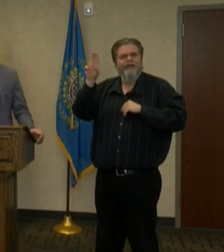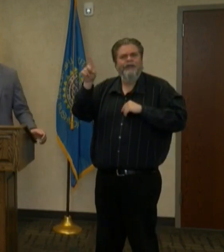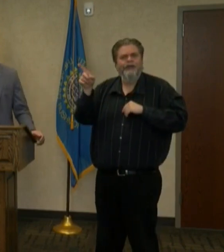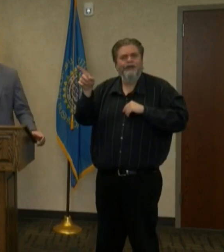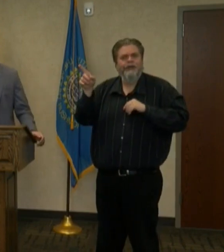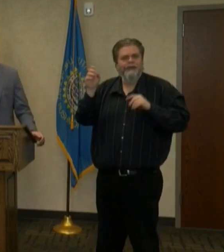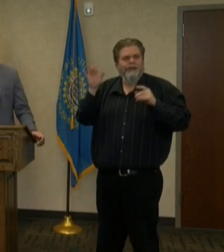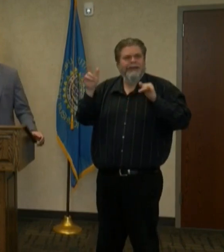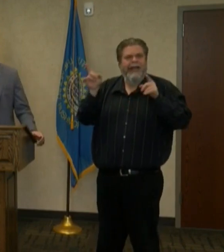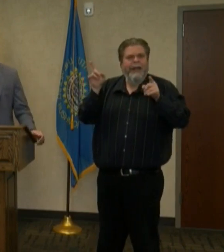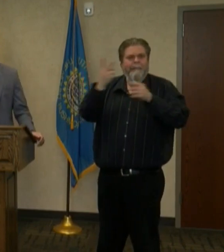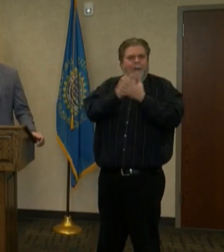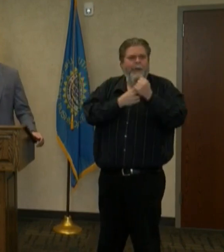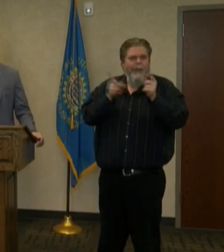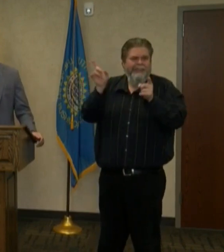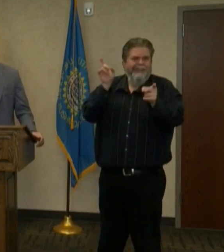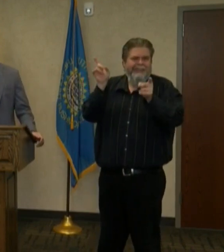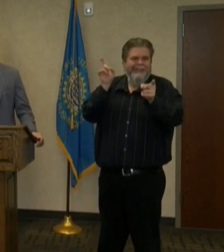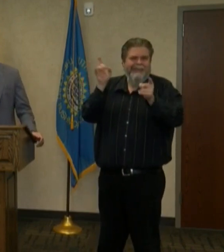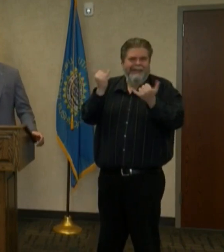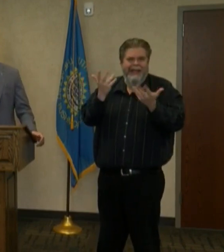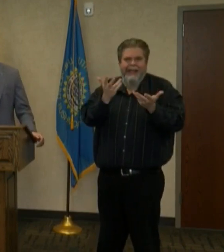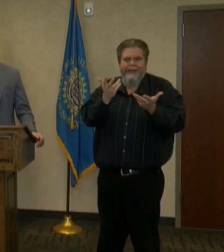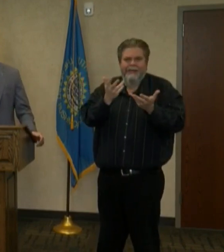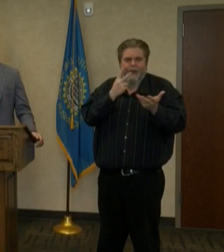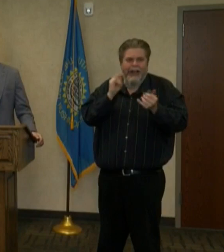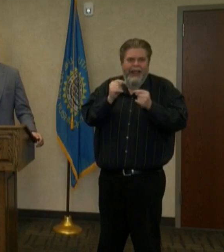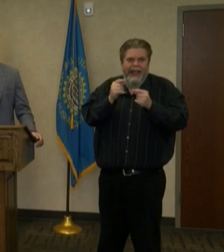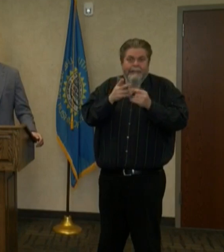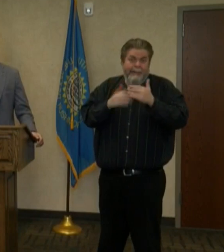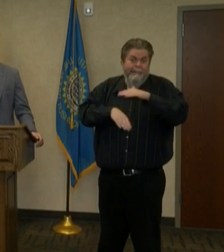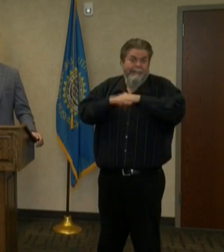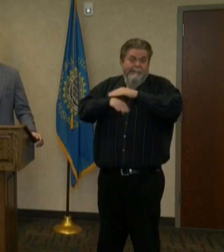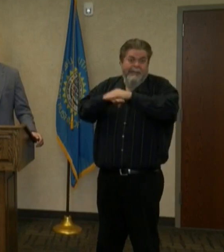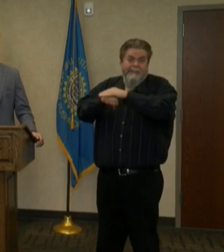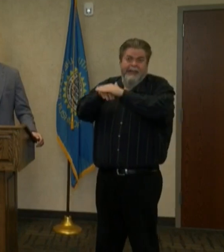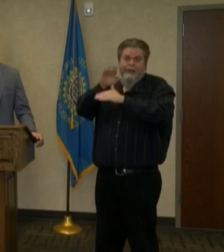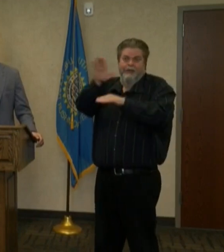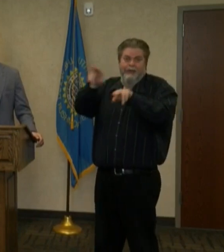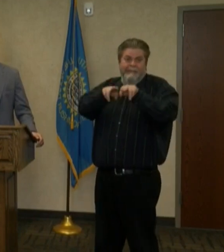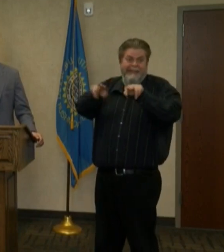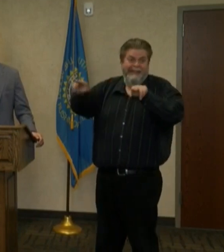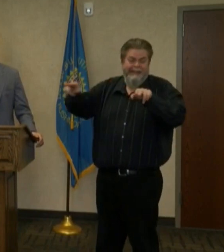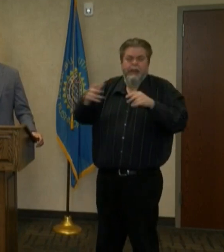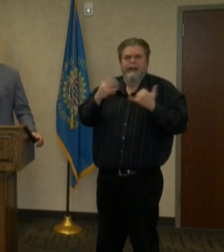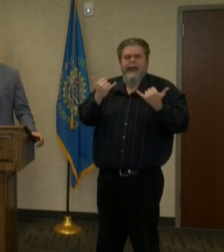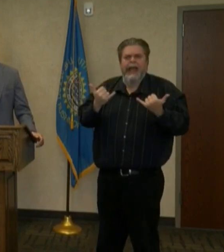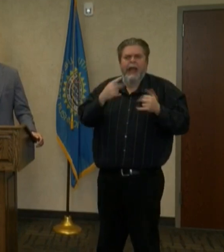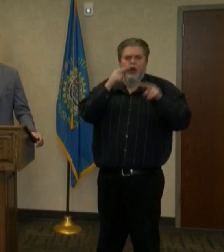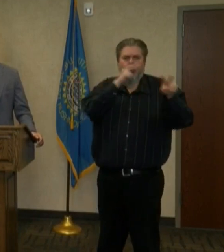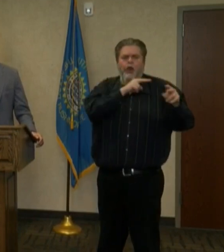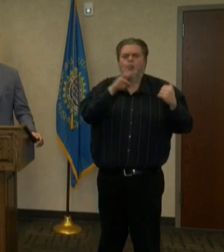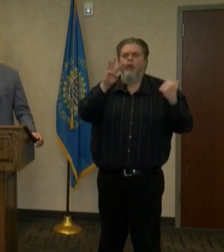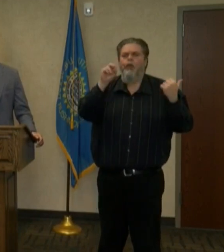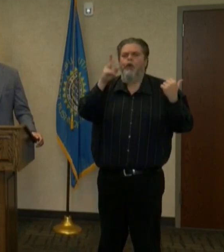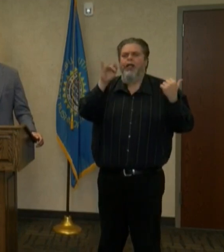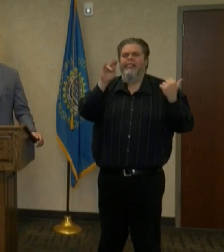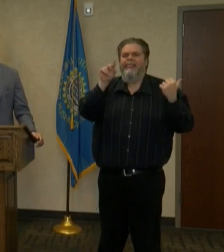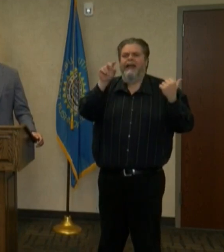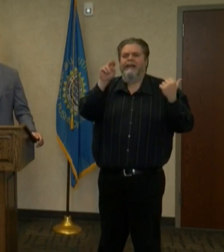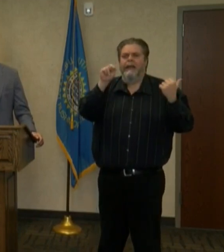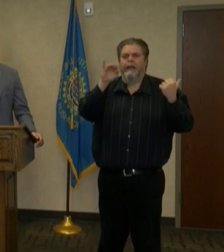with within JBS. And so I know they're spending a lot of time and resources over in Worthington right now. There'd be a question